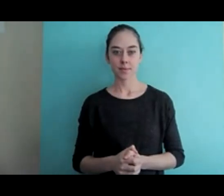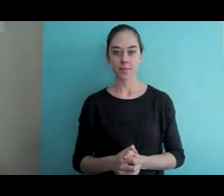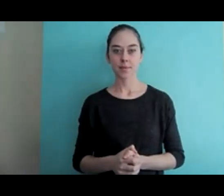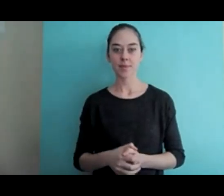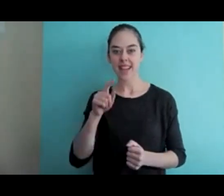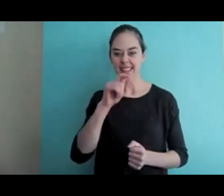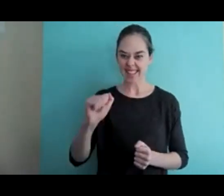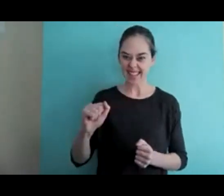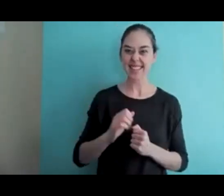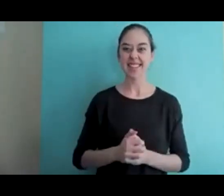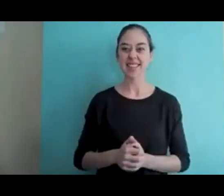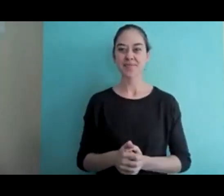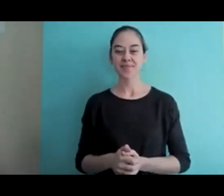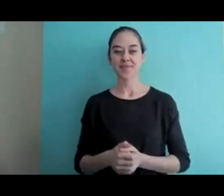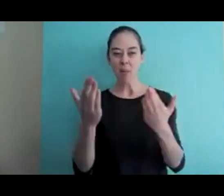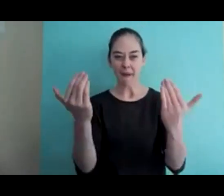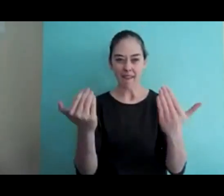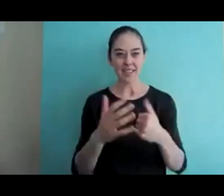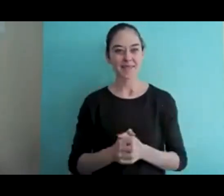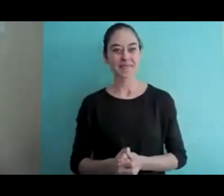That's it, come on.